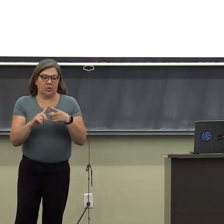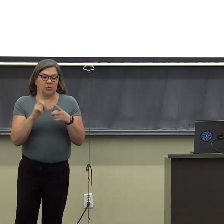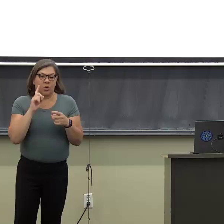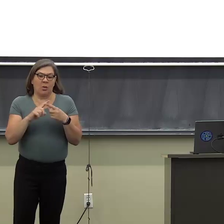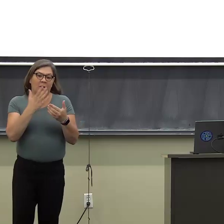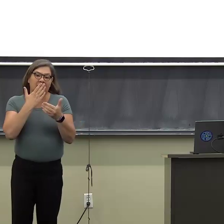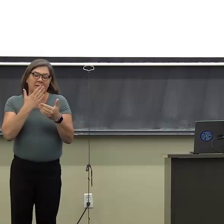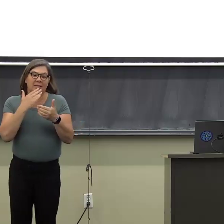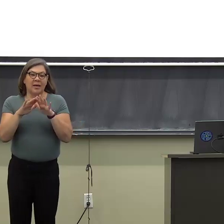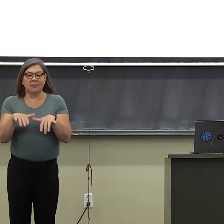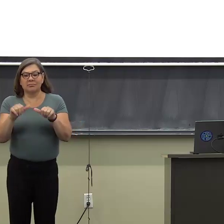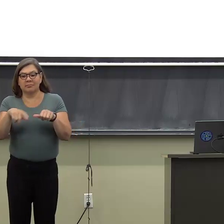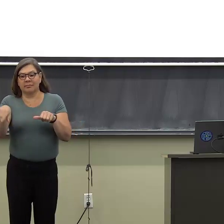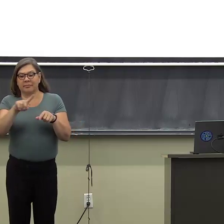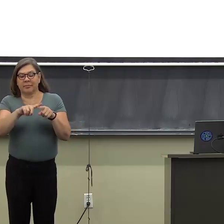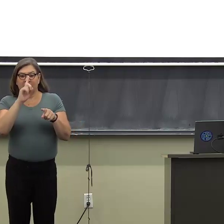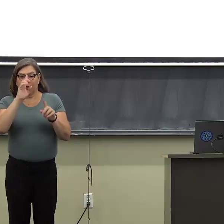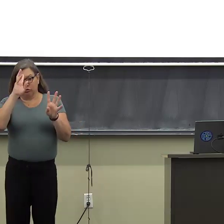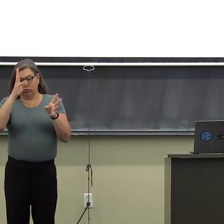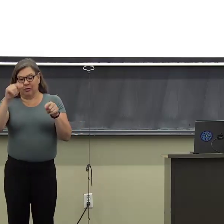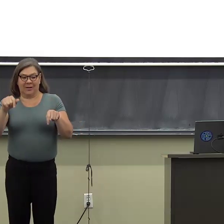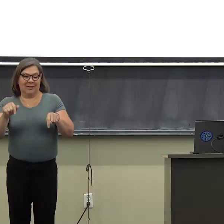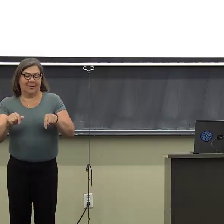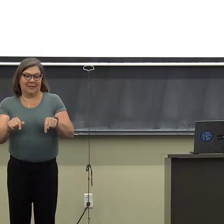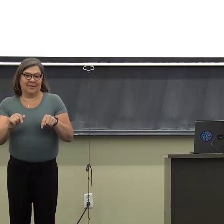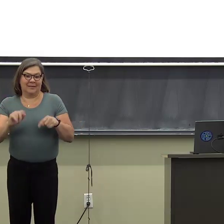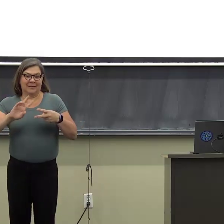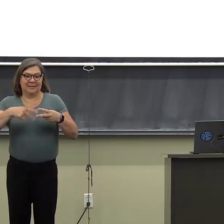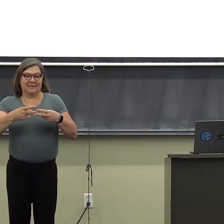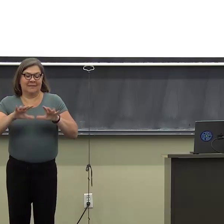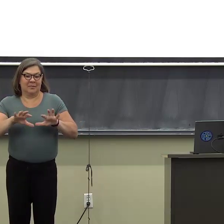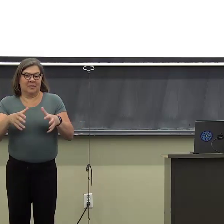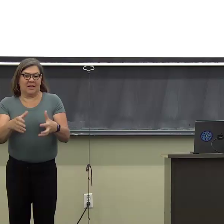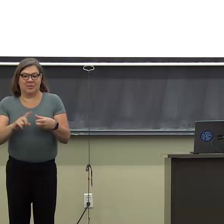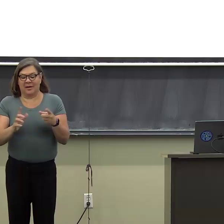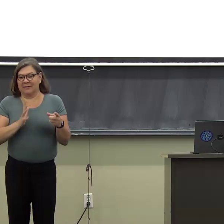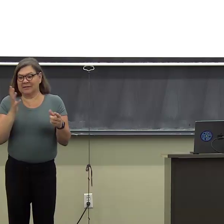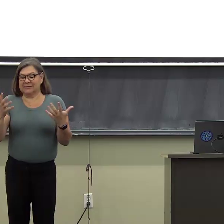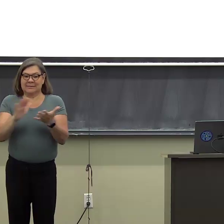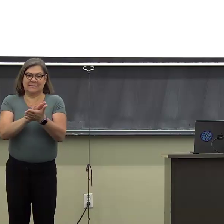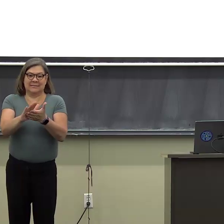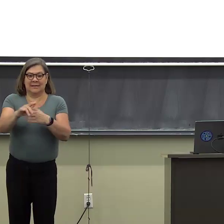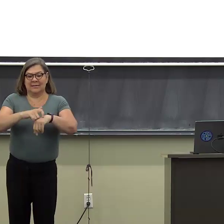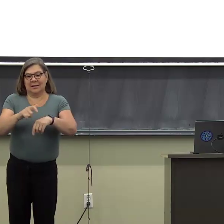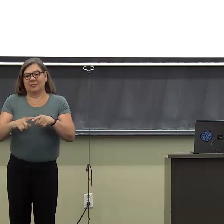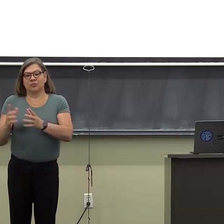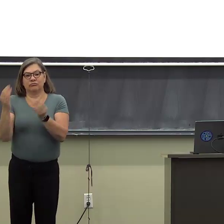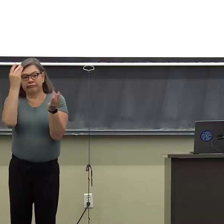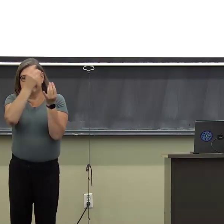the organizers first and foremost for creating a space where we have this luxurious time to think